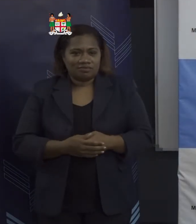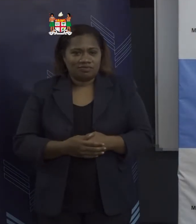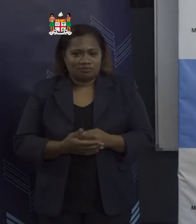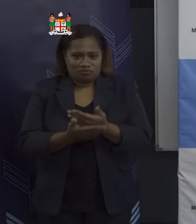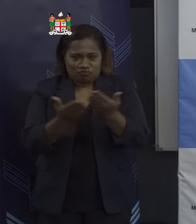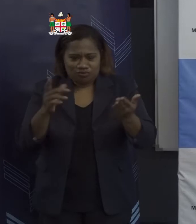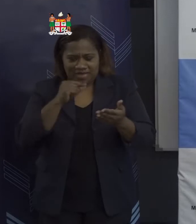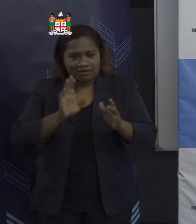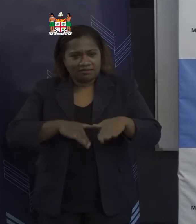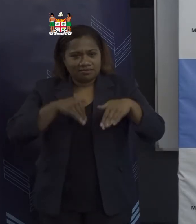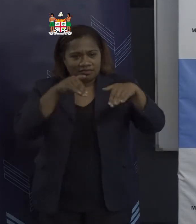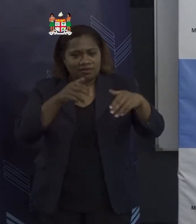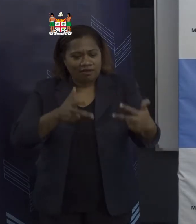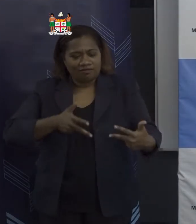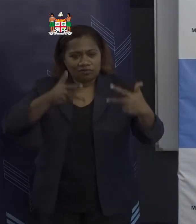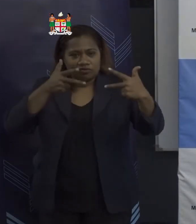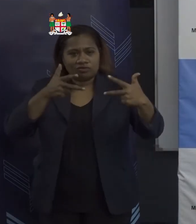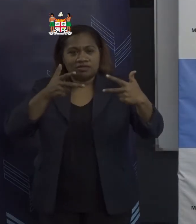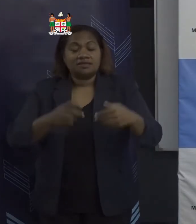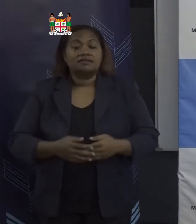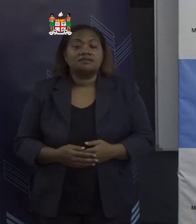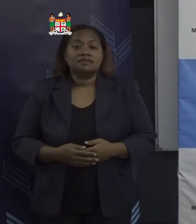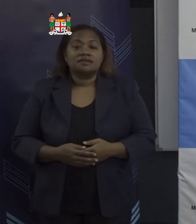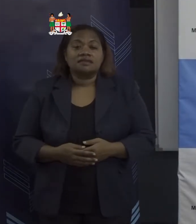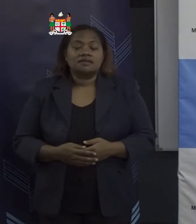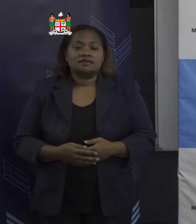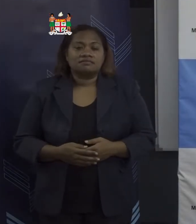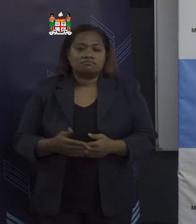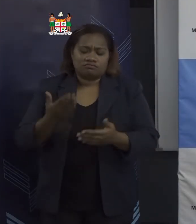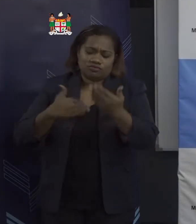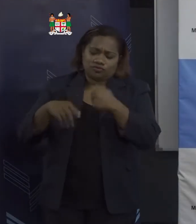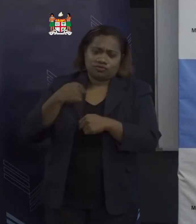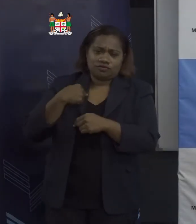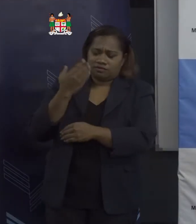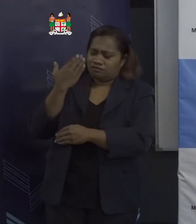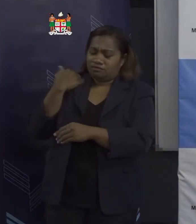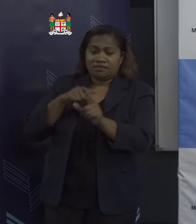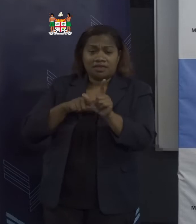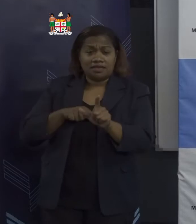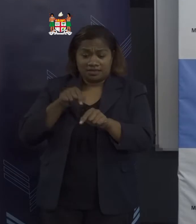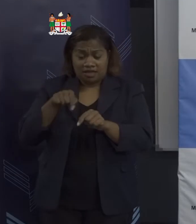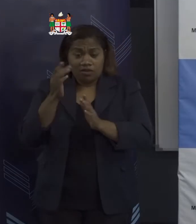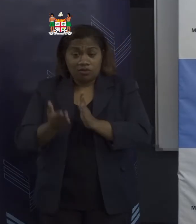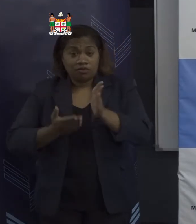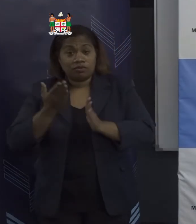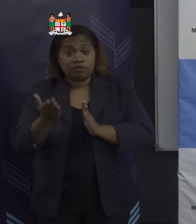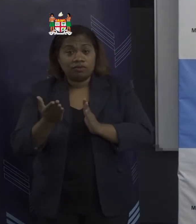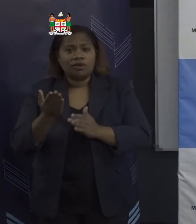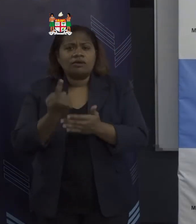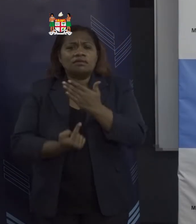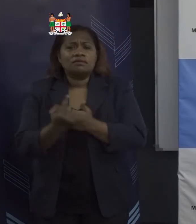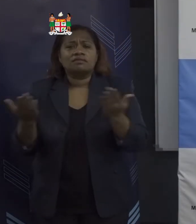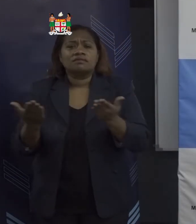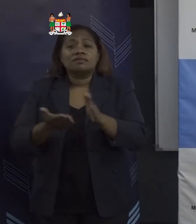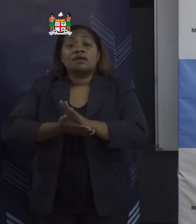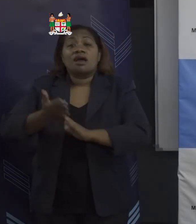participate virtually. I'm told that in the previous years, this award function used to be held at the High